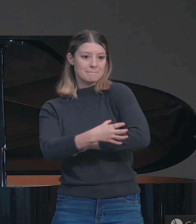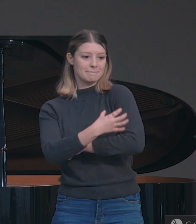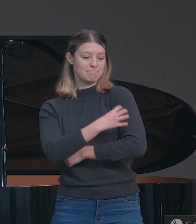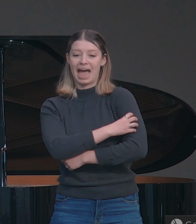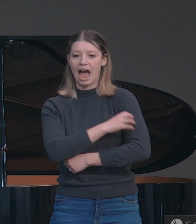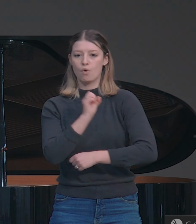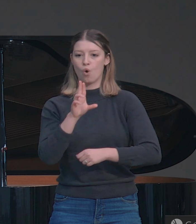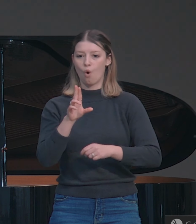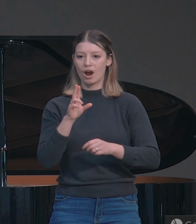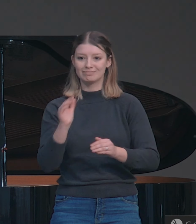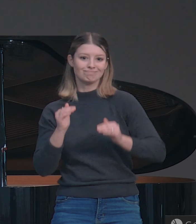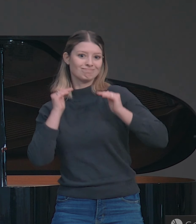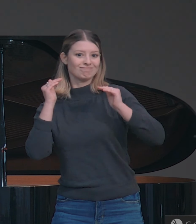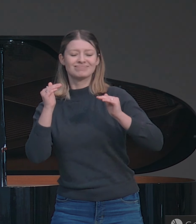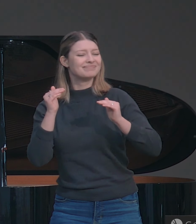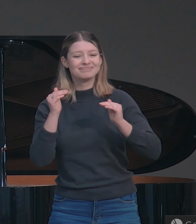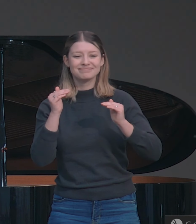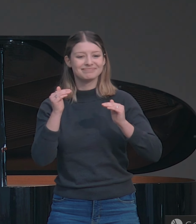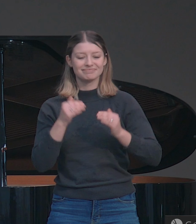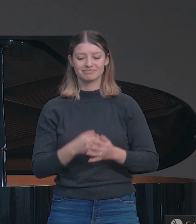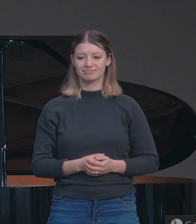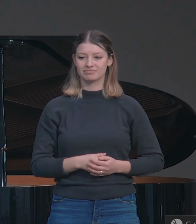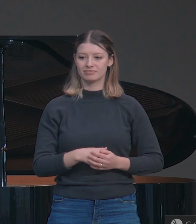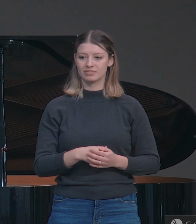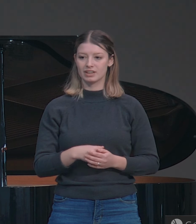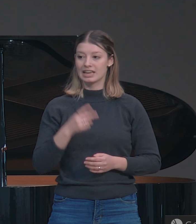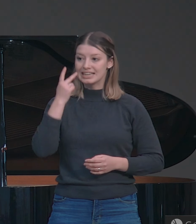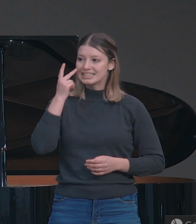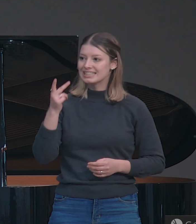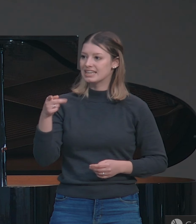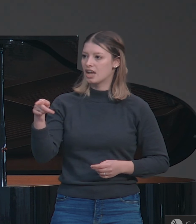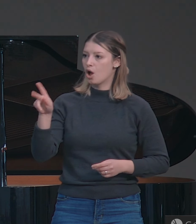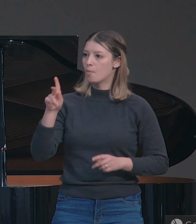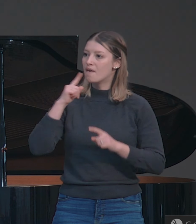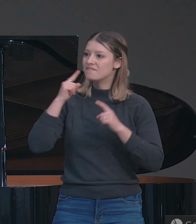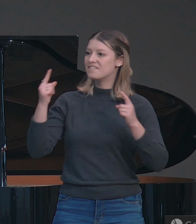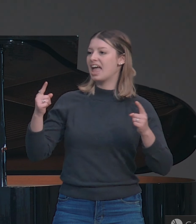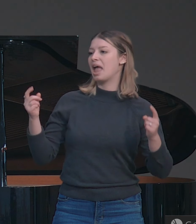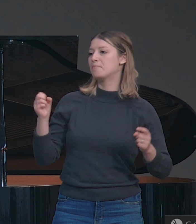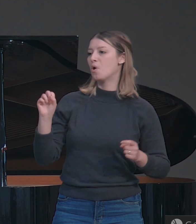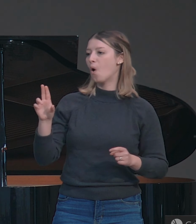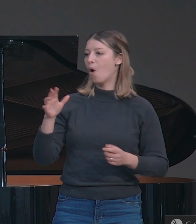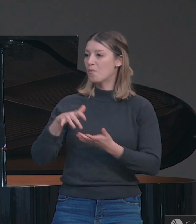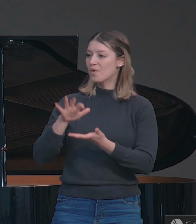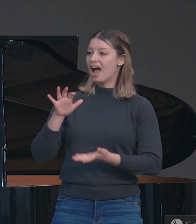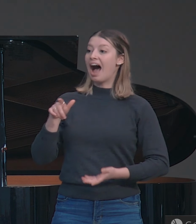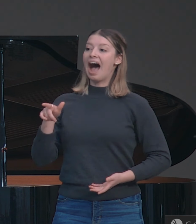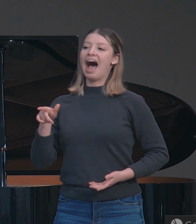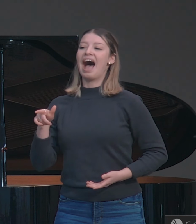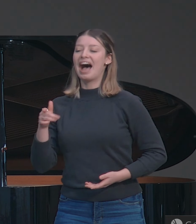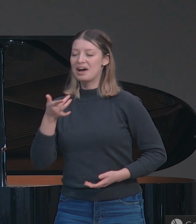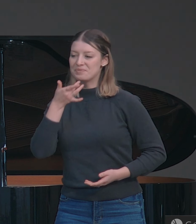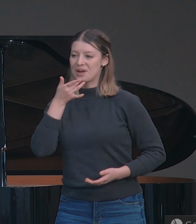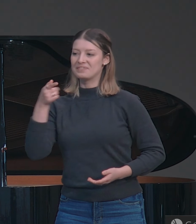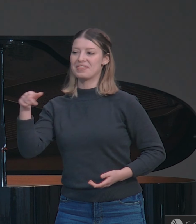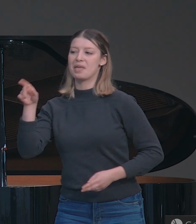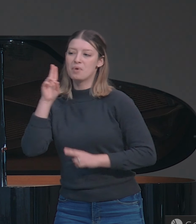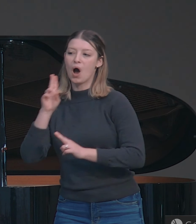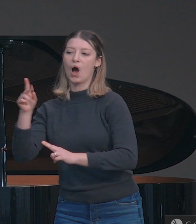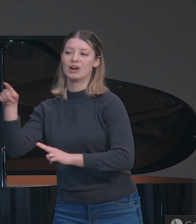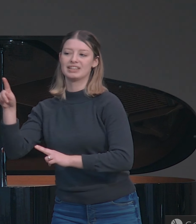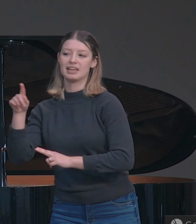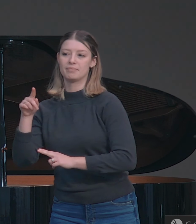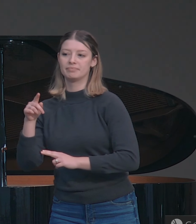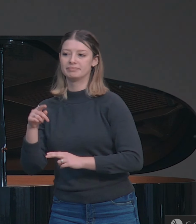know, to not be wowed by someone's fame or fortune, and to give them honors that you